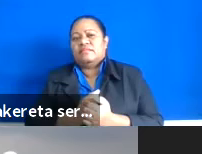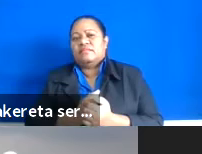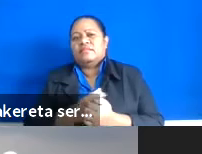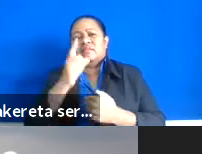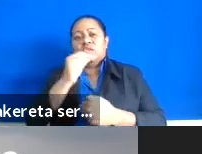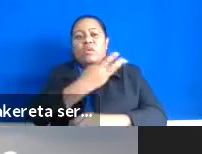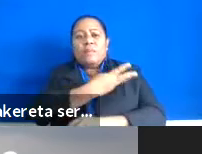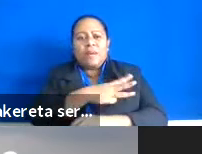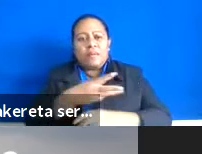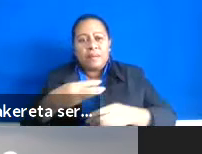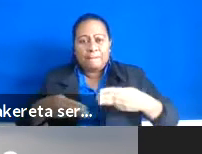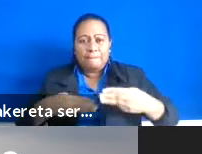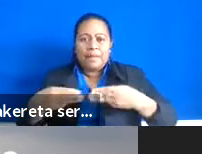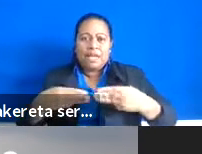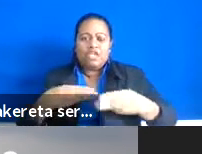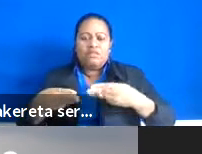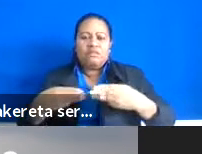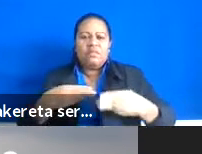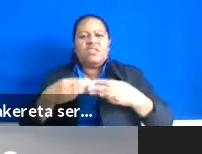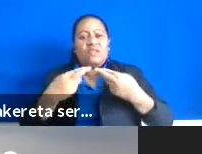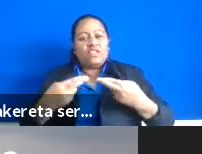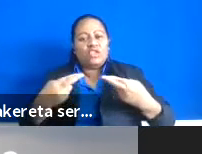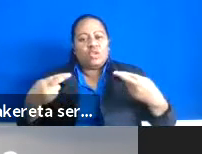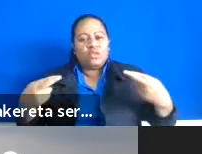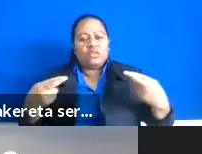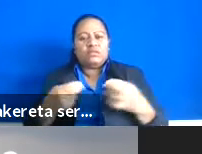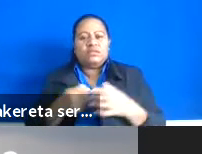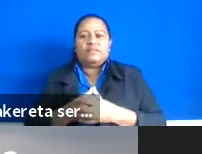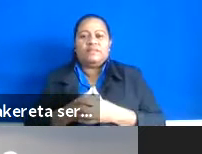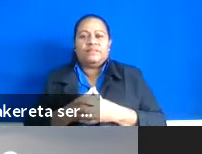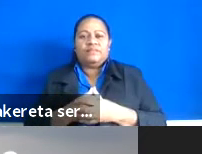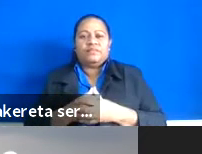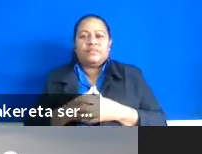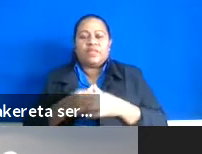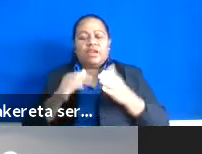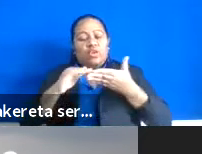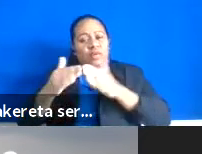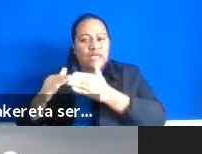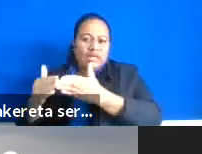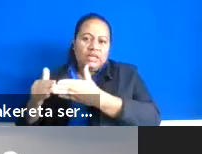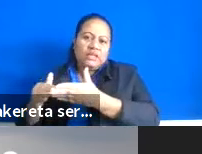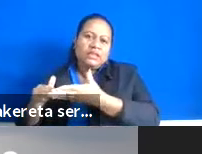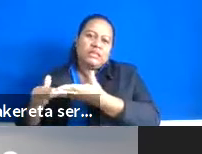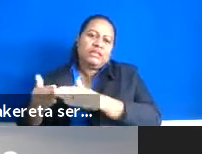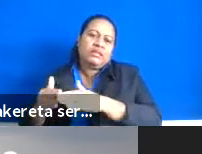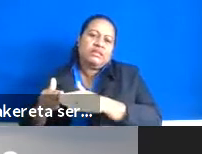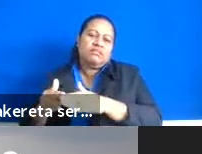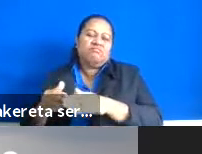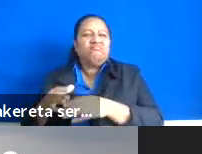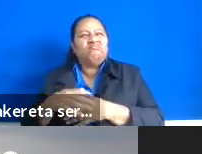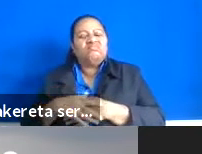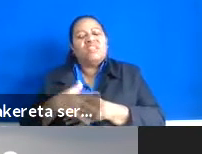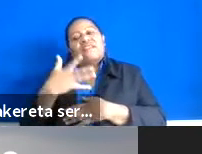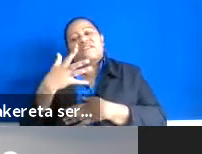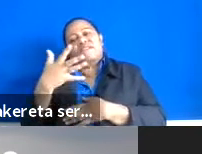of resources with our communities for about more than 15 years.